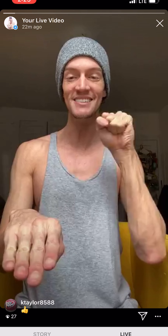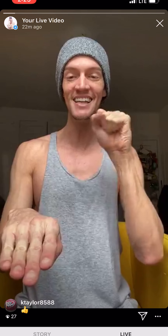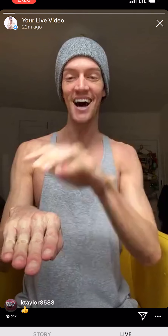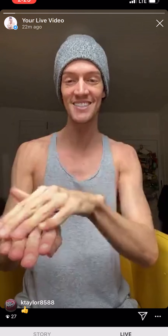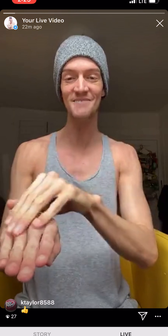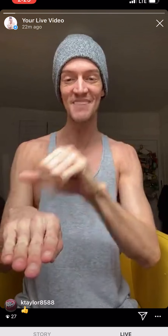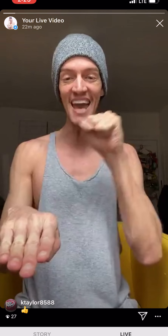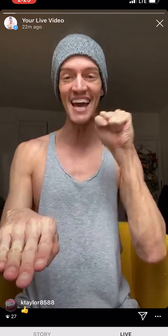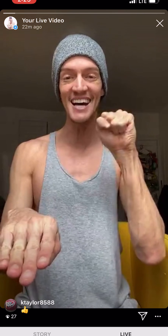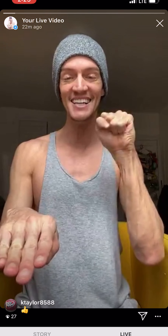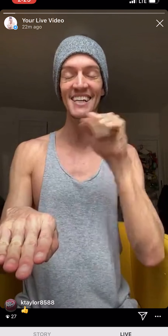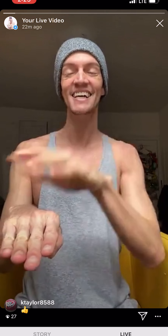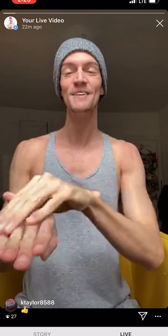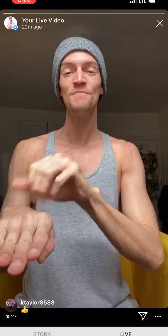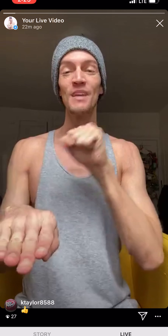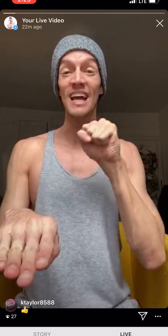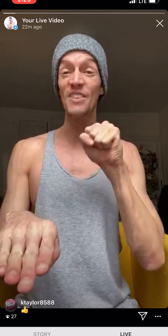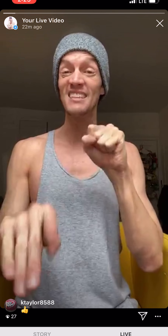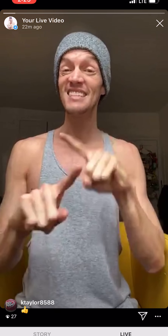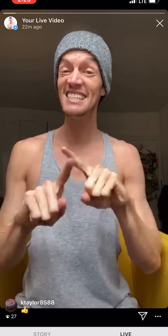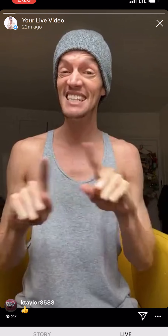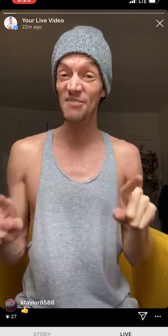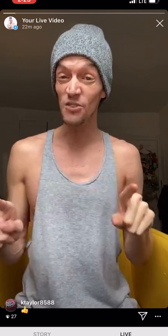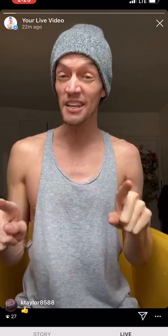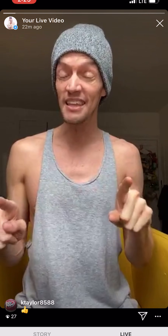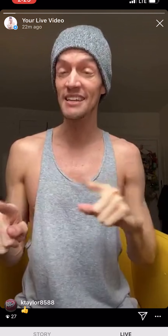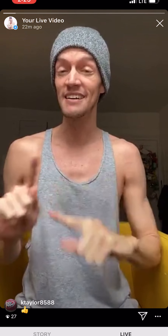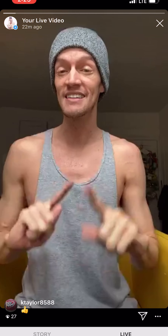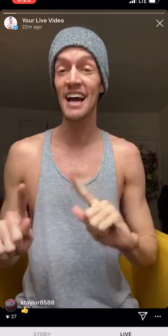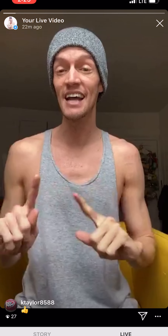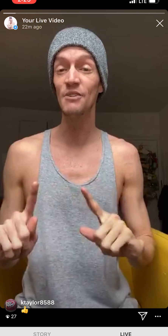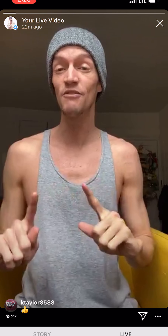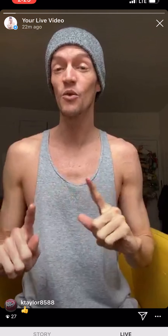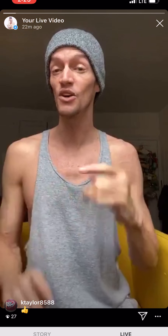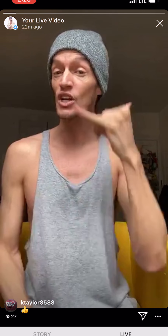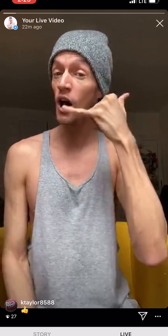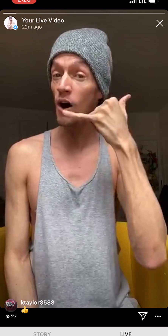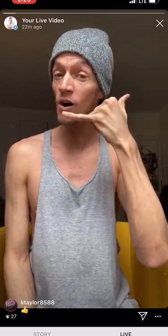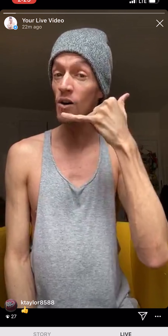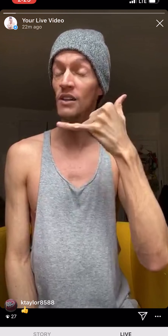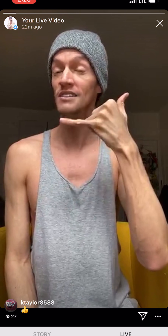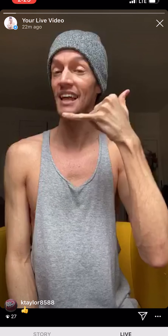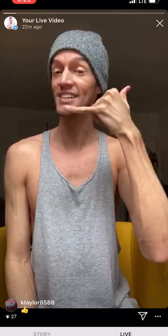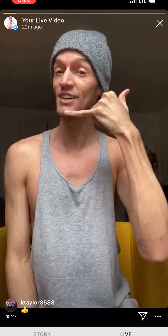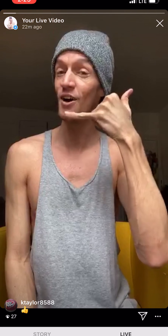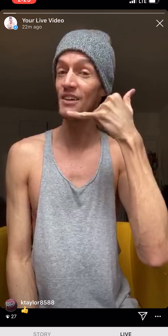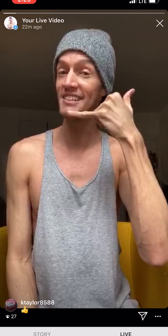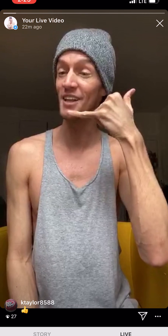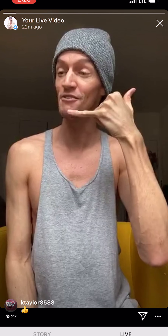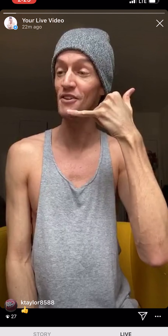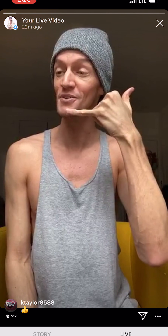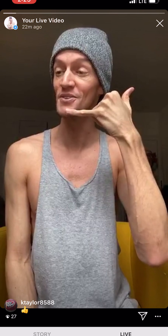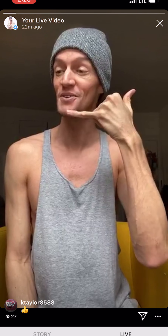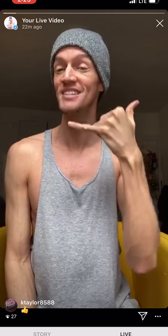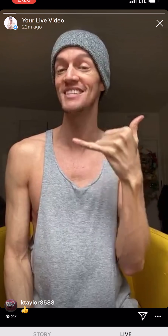Awesome, yeah. Now this is different than the sign for call, like to call on a telephone. So this is